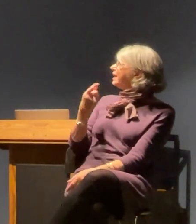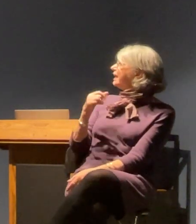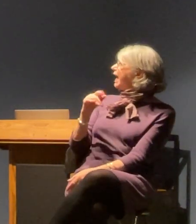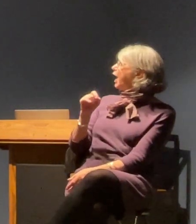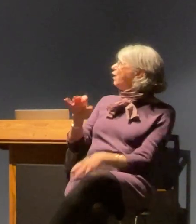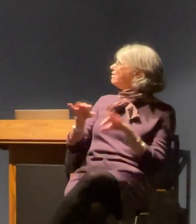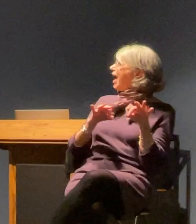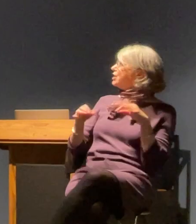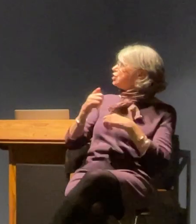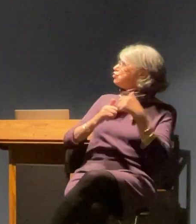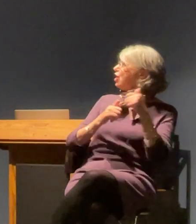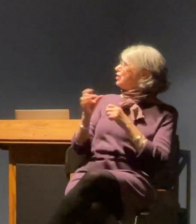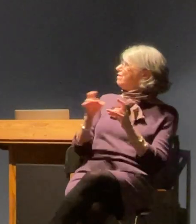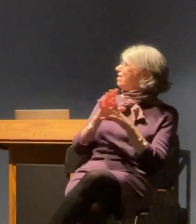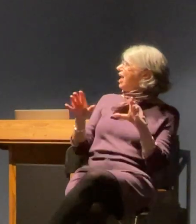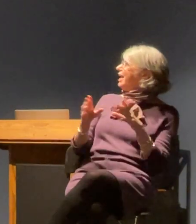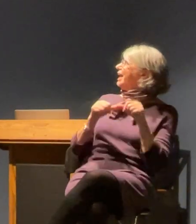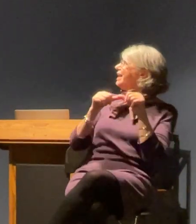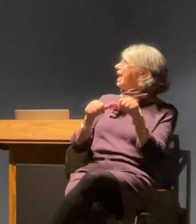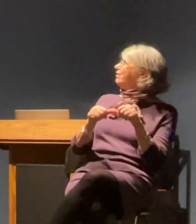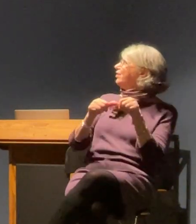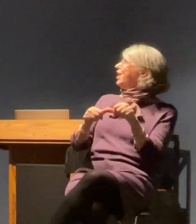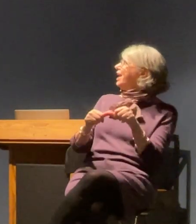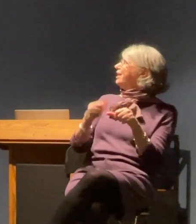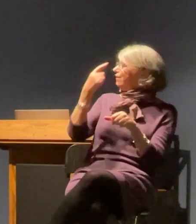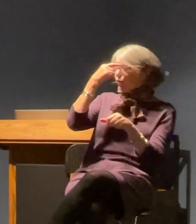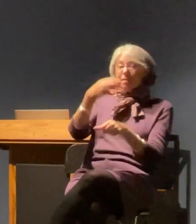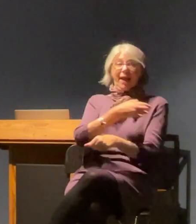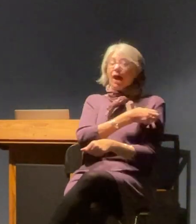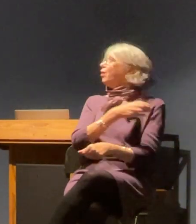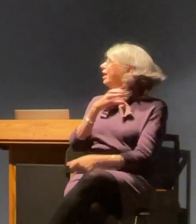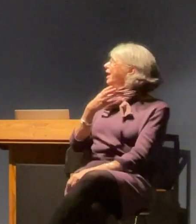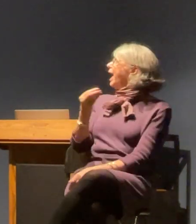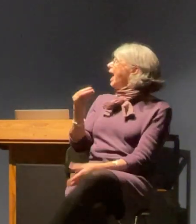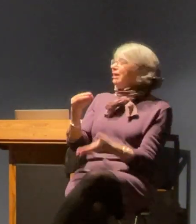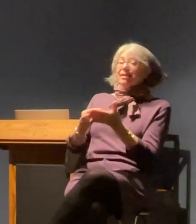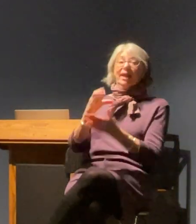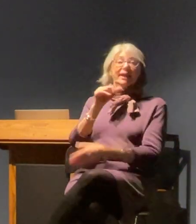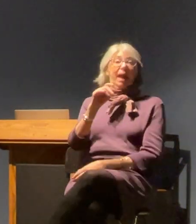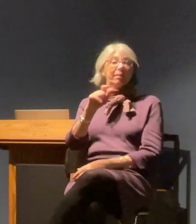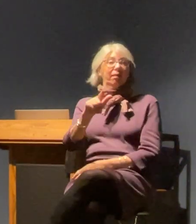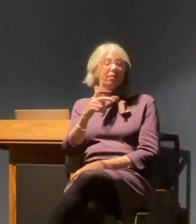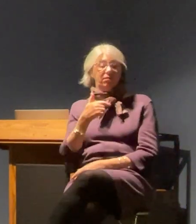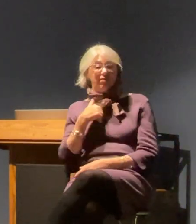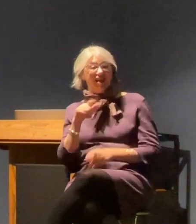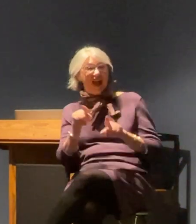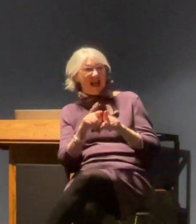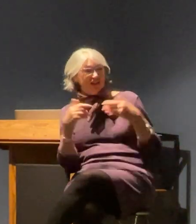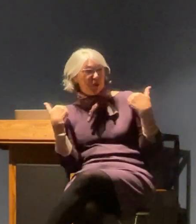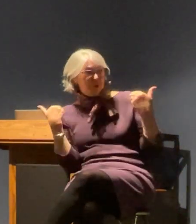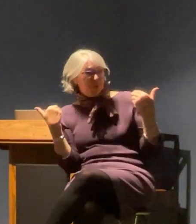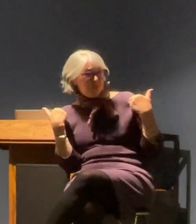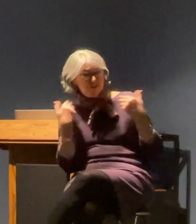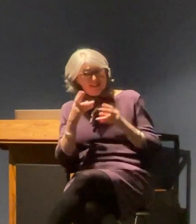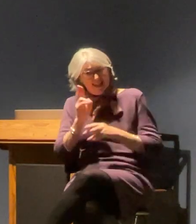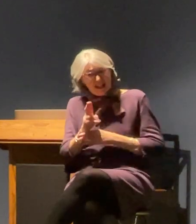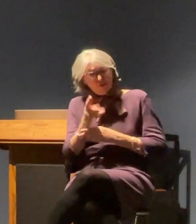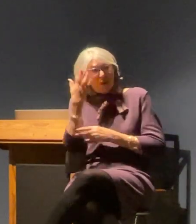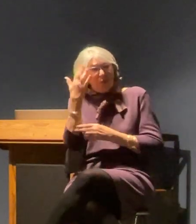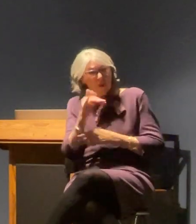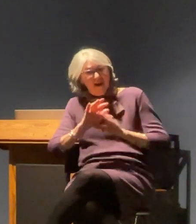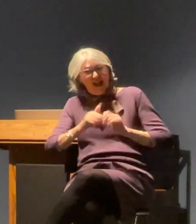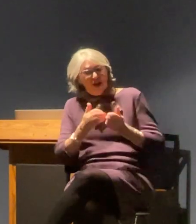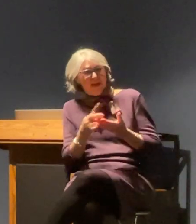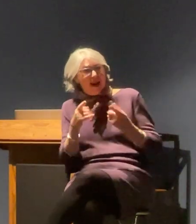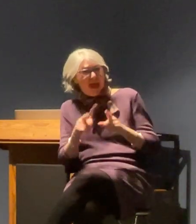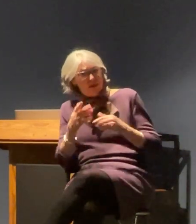and Capital." I basically was able to understand that the fashionista that I was as a youth, there's a history behind why and how